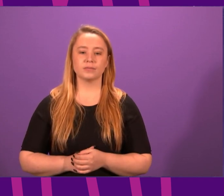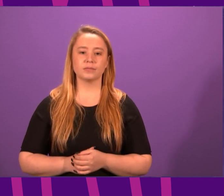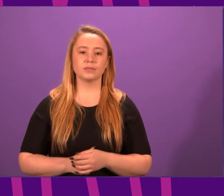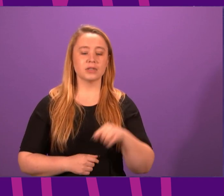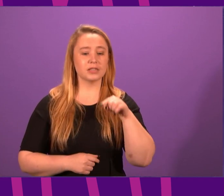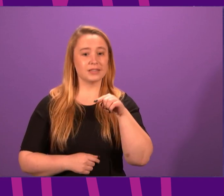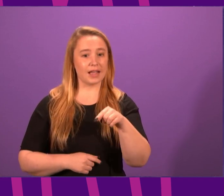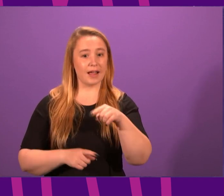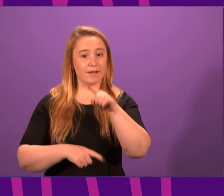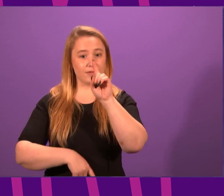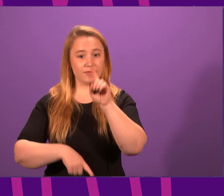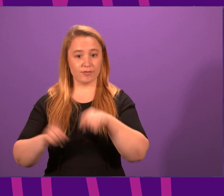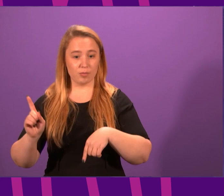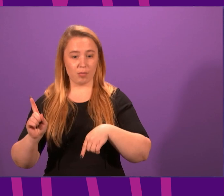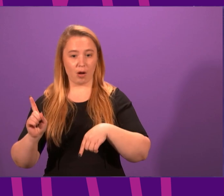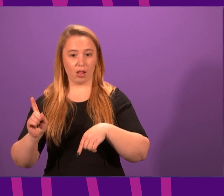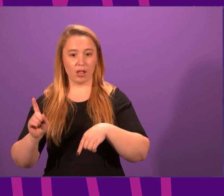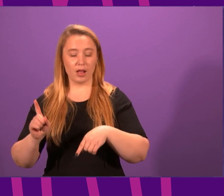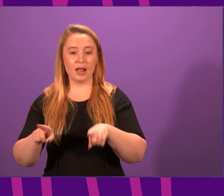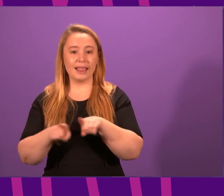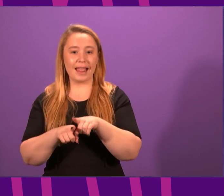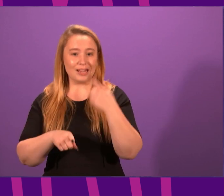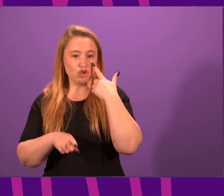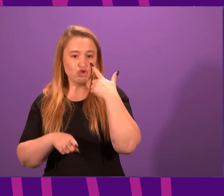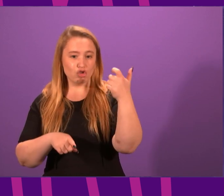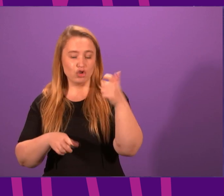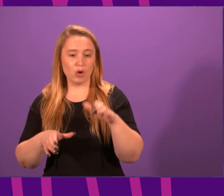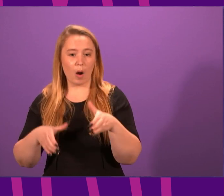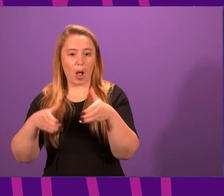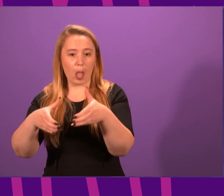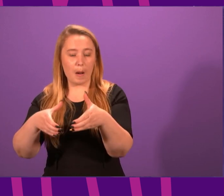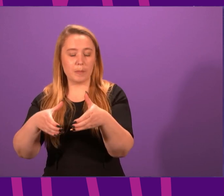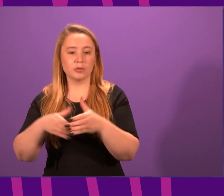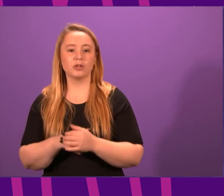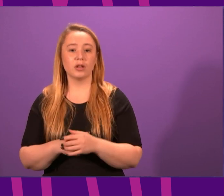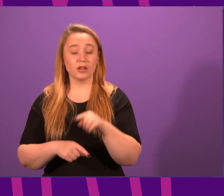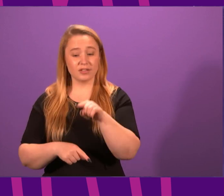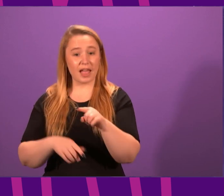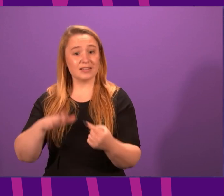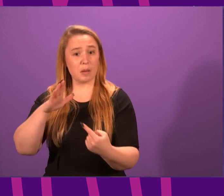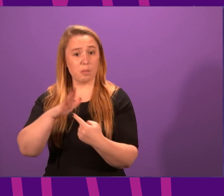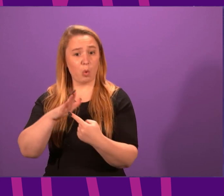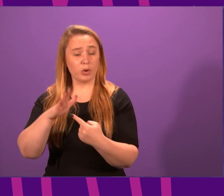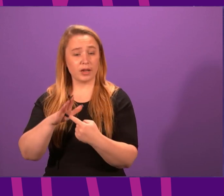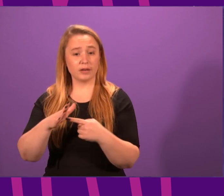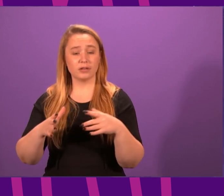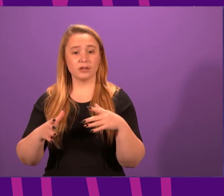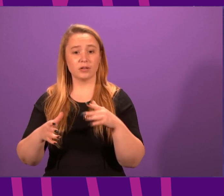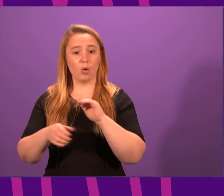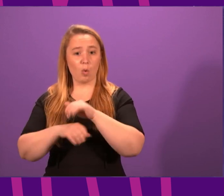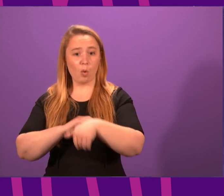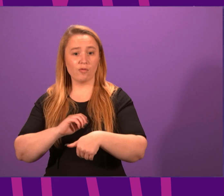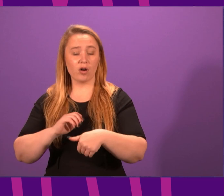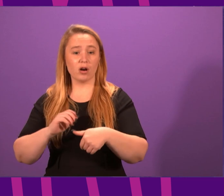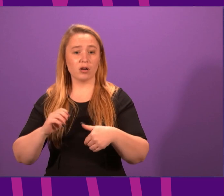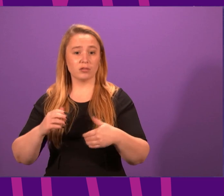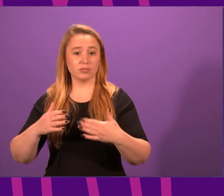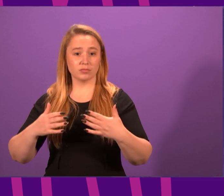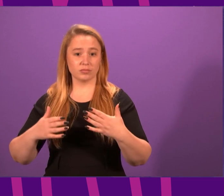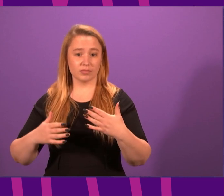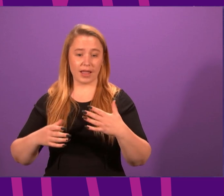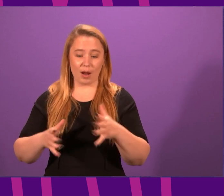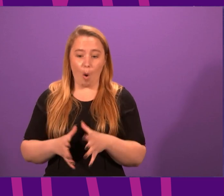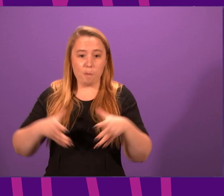standing to senior and junior clubs, particularly given their importance in terms of tackling issues